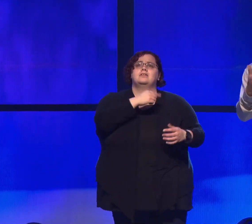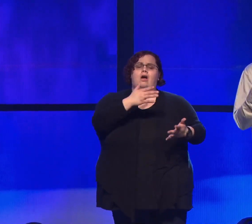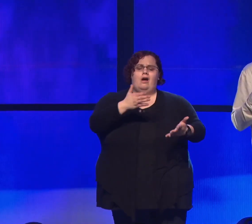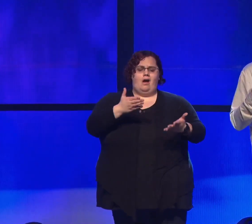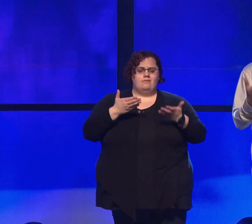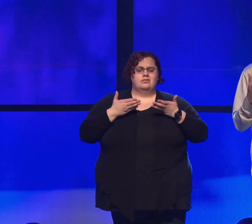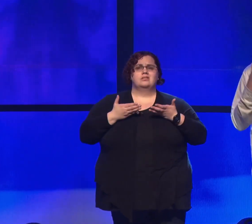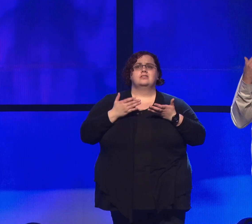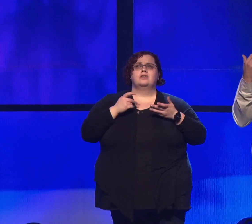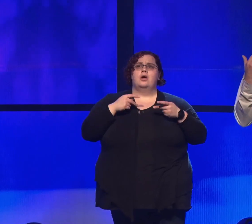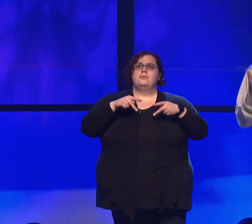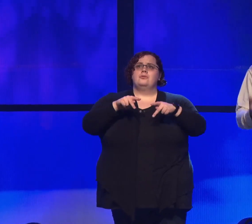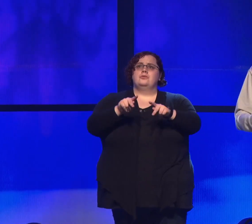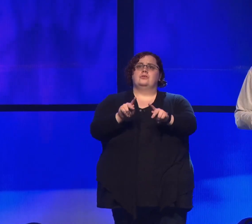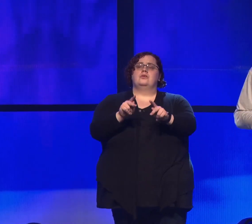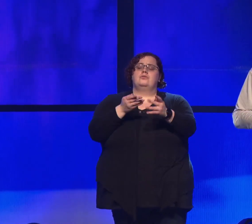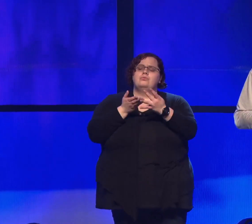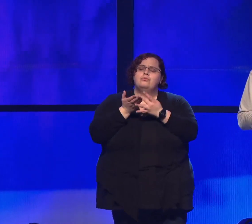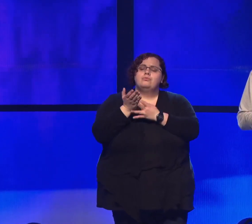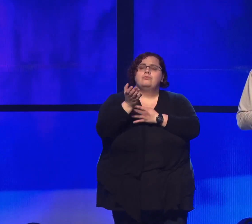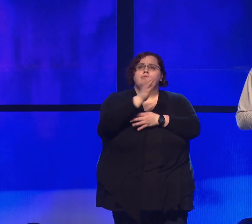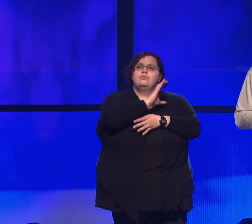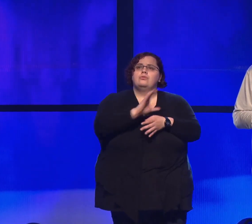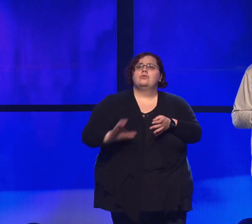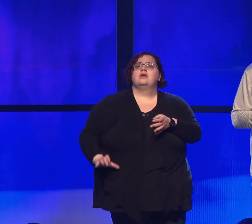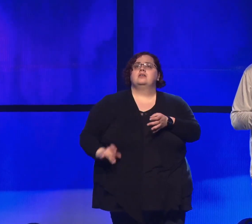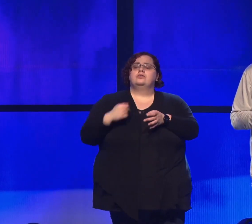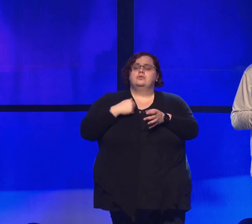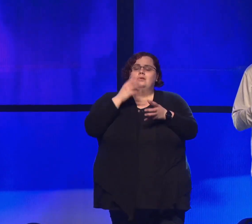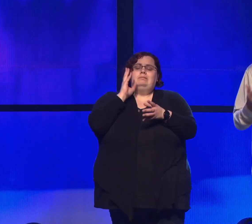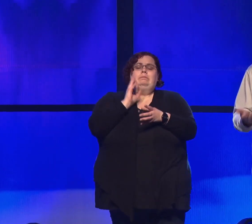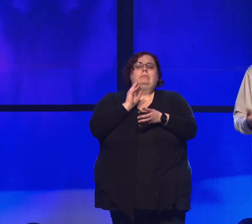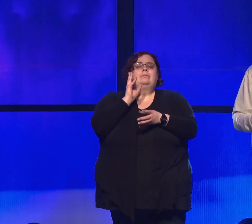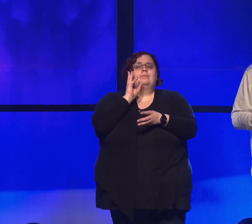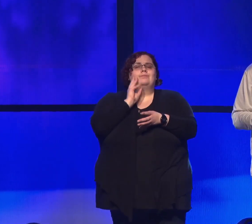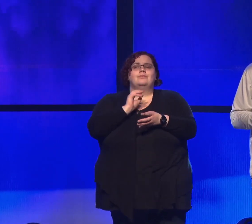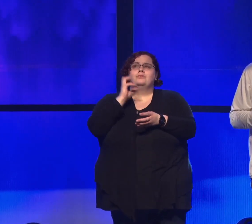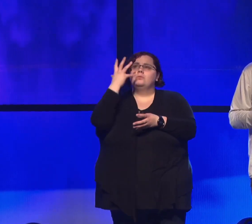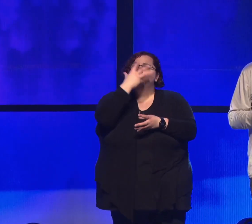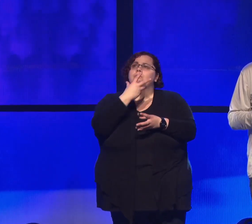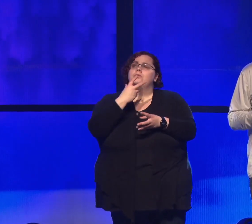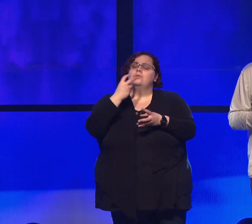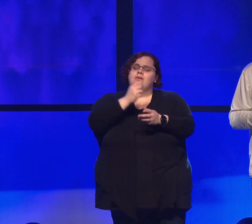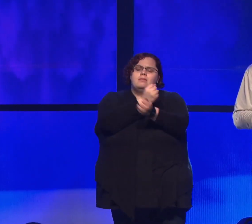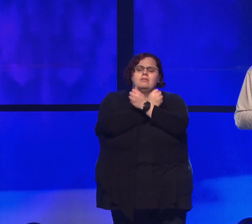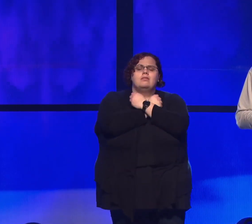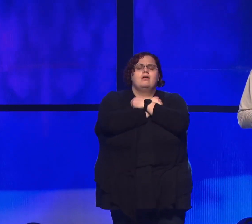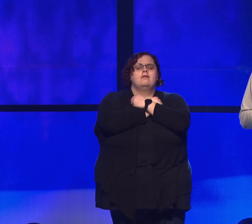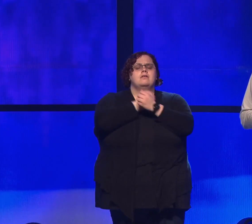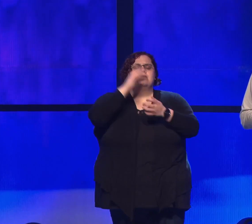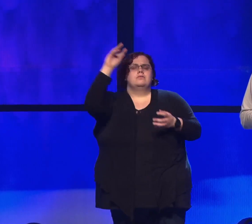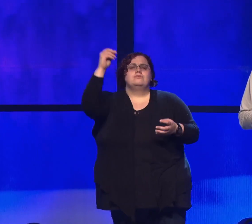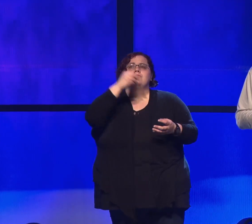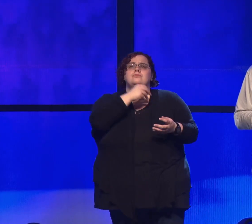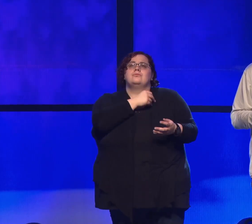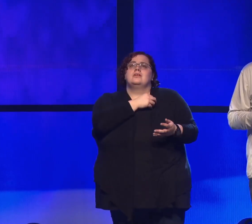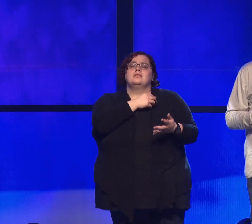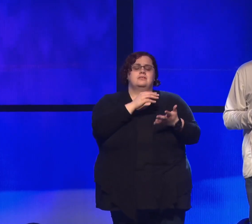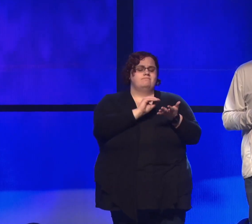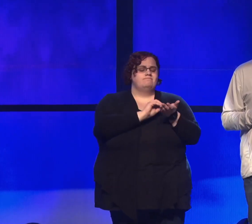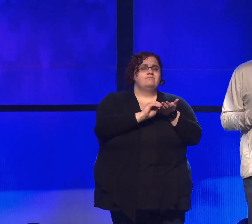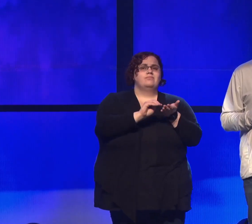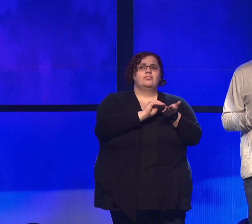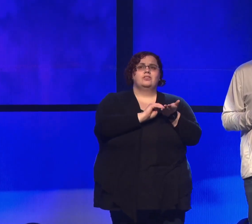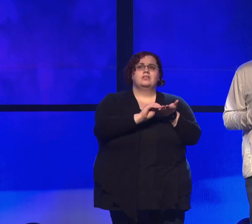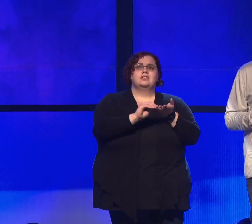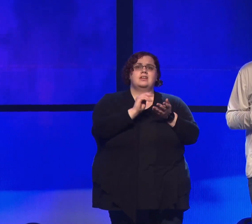offers us an opportunity through Christ to experience the beauty of love and grace and forgiveness